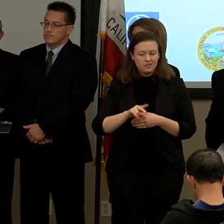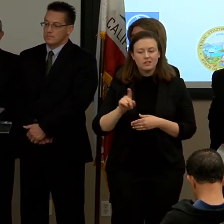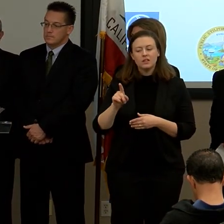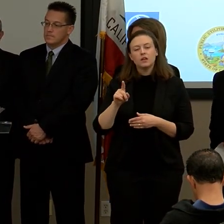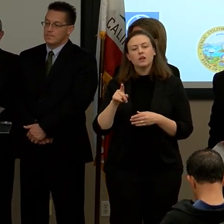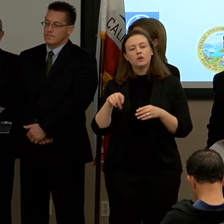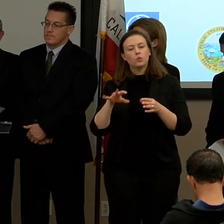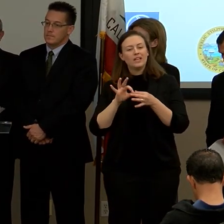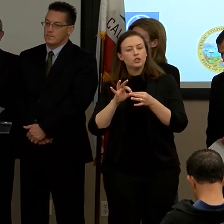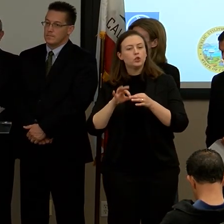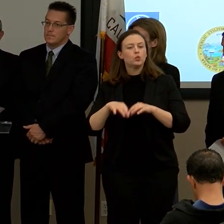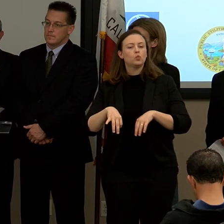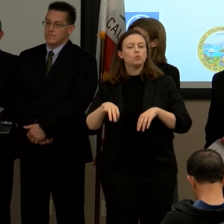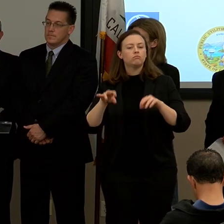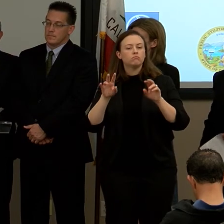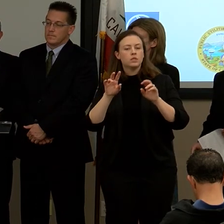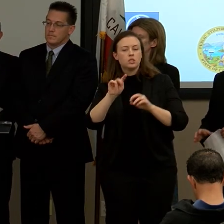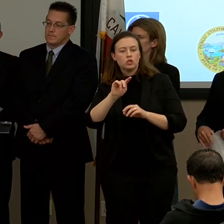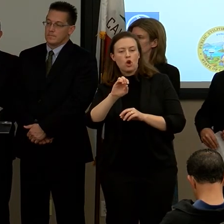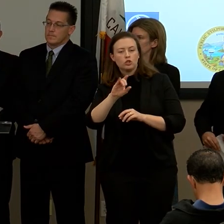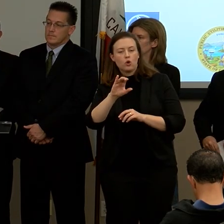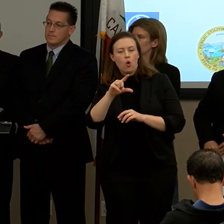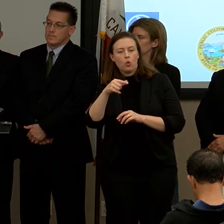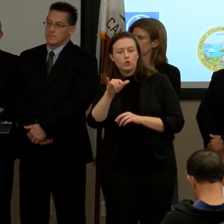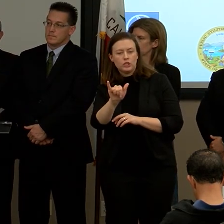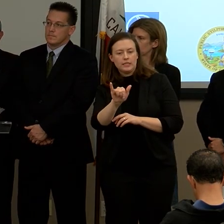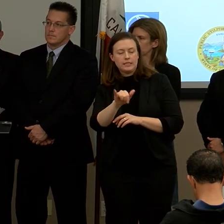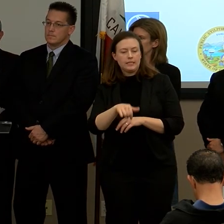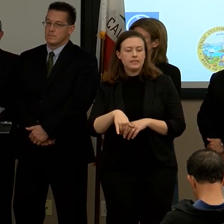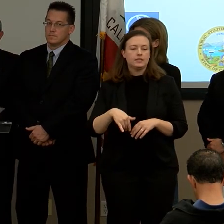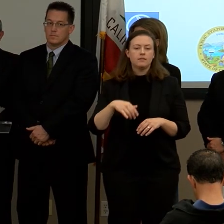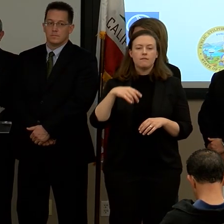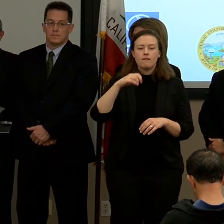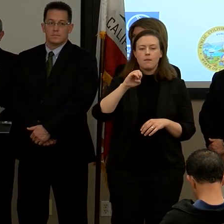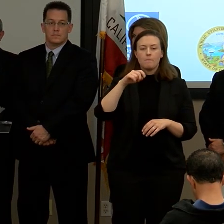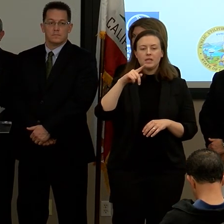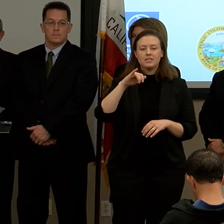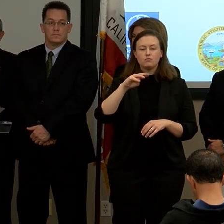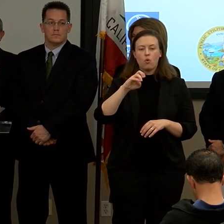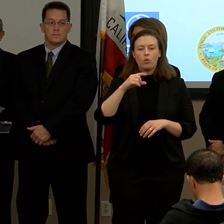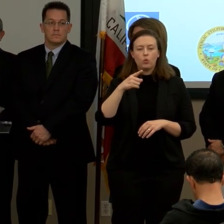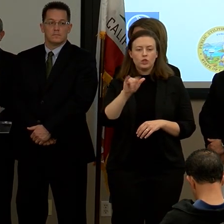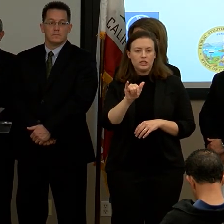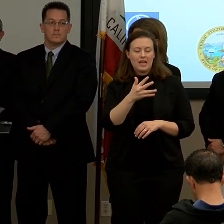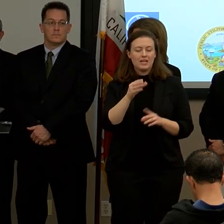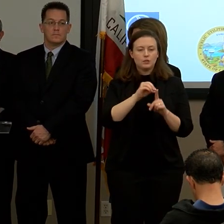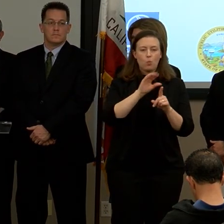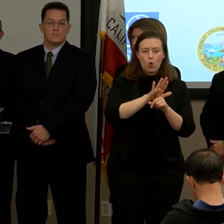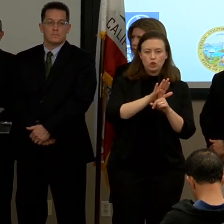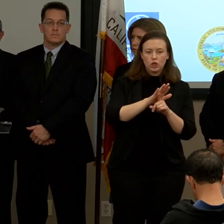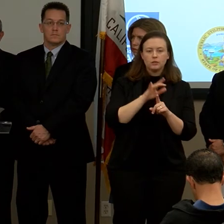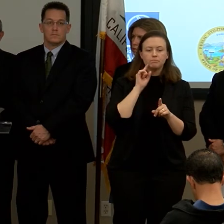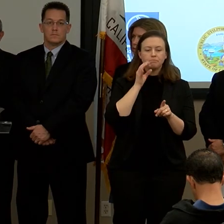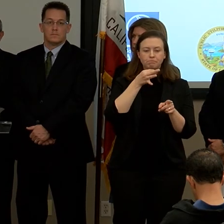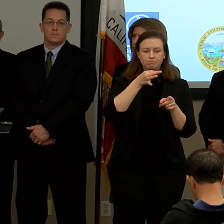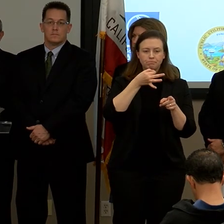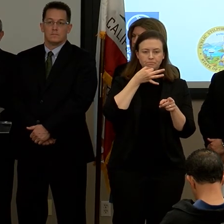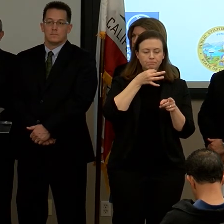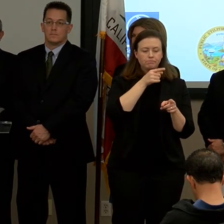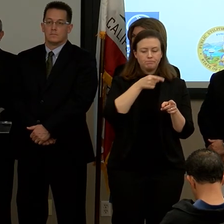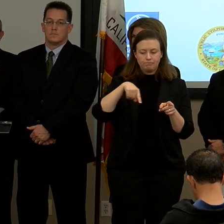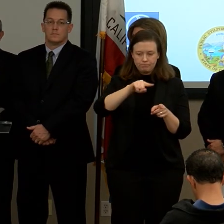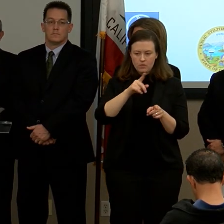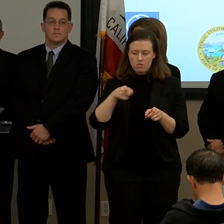toxicology, human health effects, medicine, epidemiology, and exposure. And they have looked at the